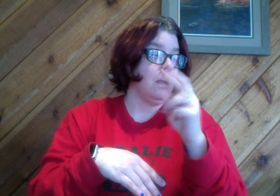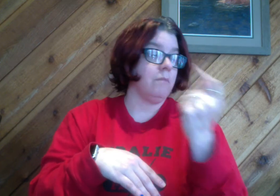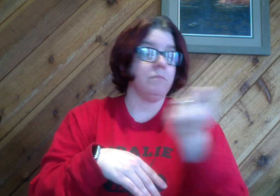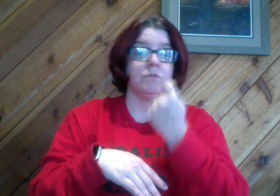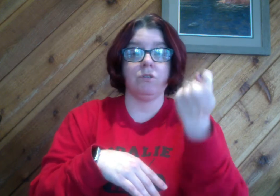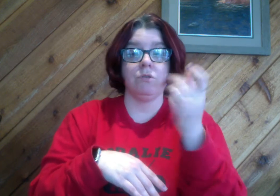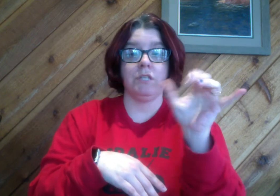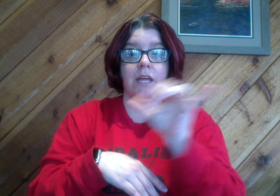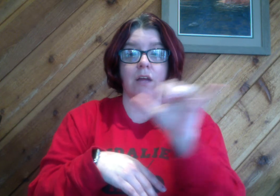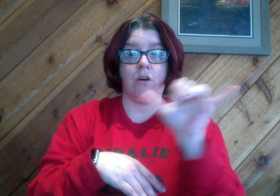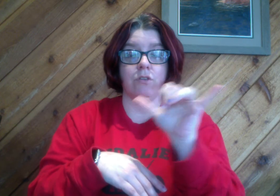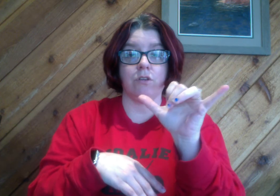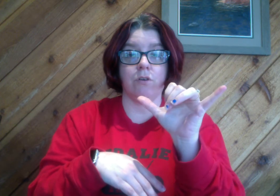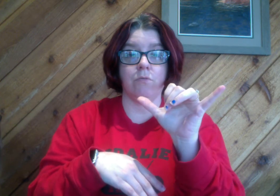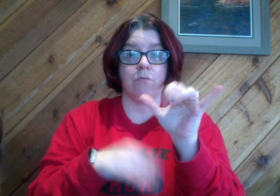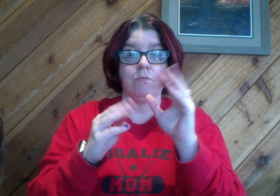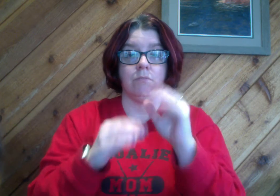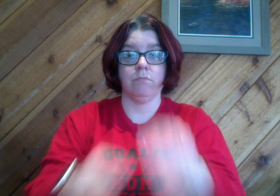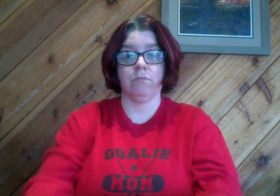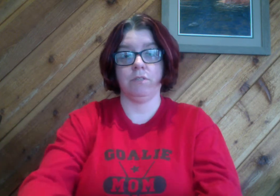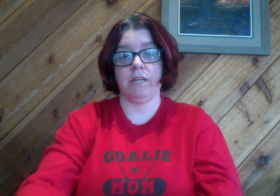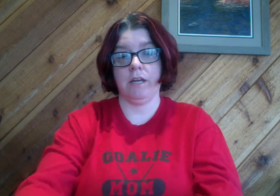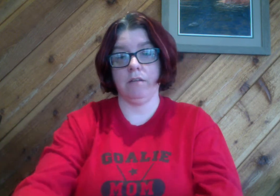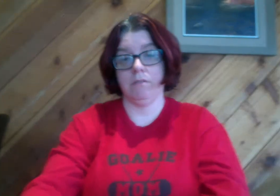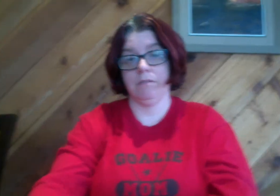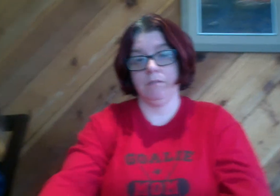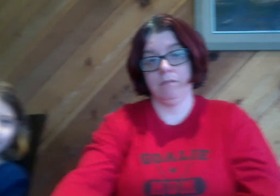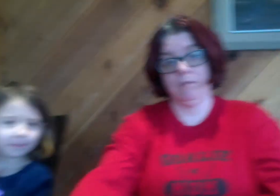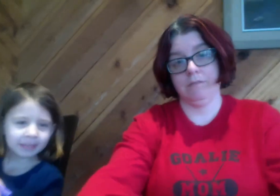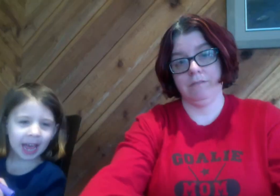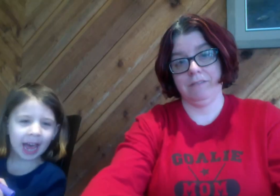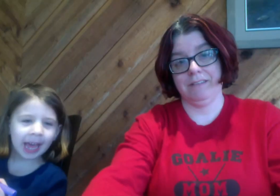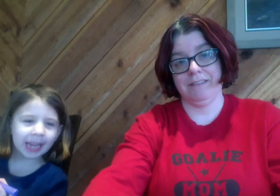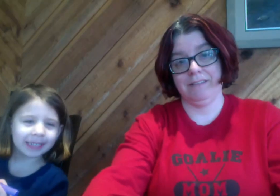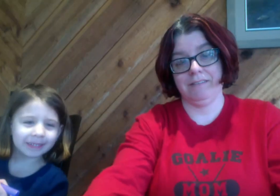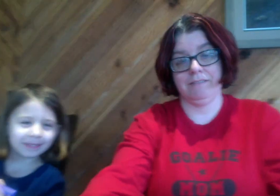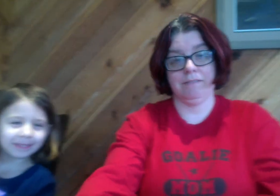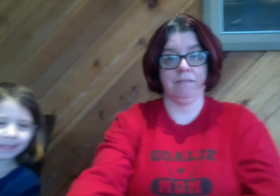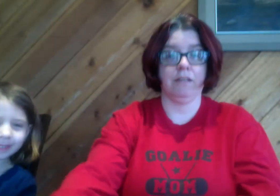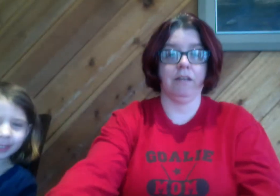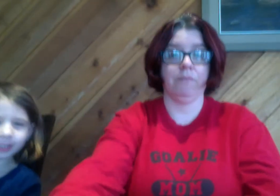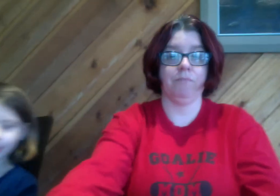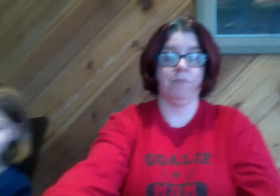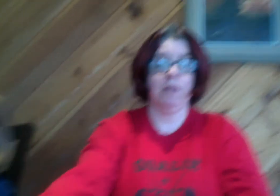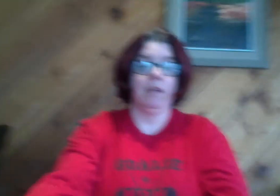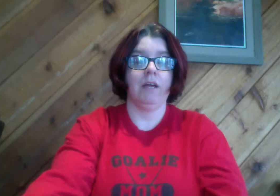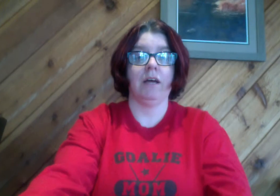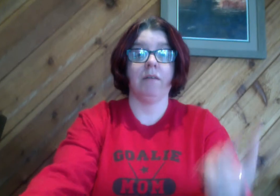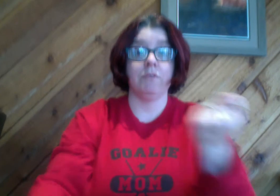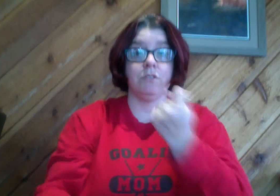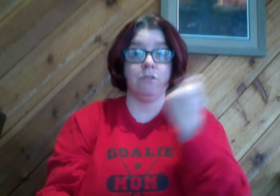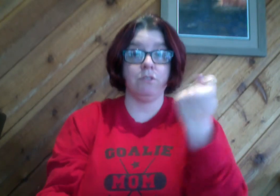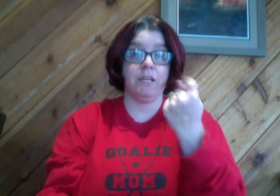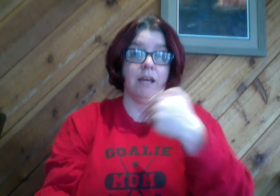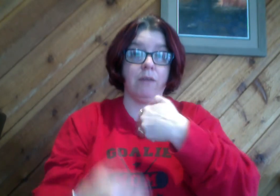Tuesday also you want to say hi? Hi. There you go. Tuesday I will